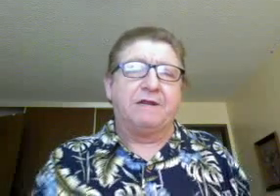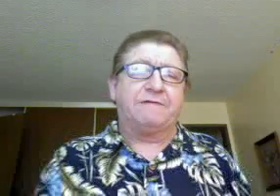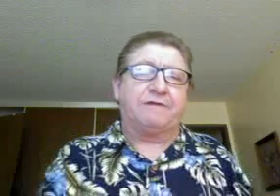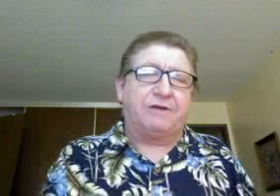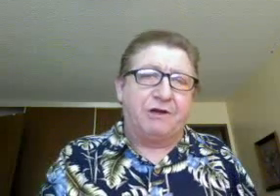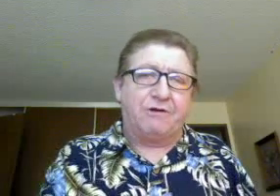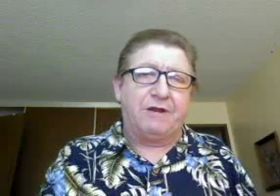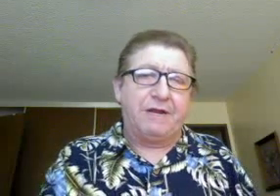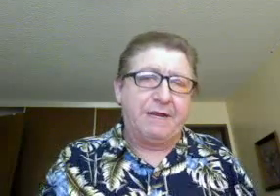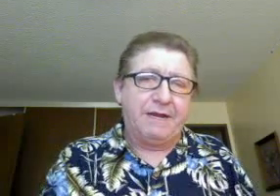it's cured?